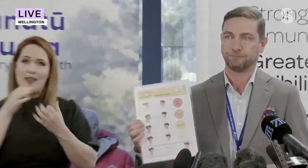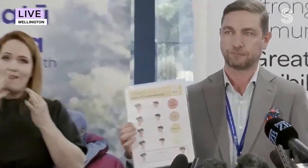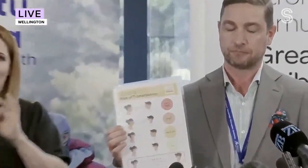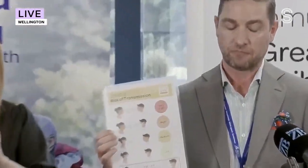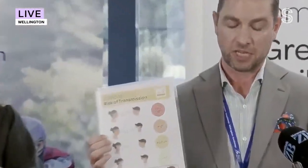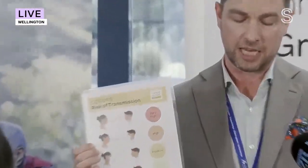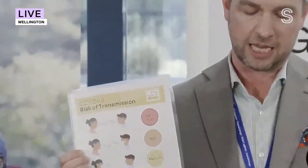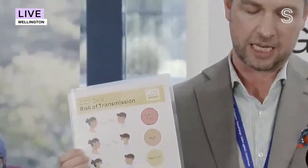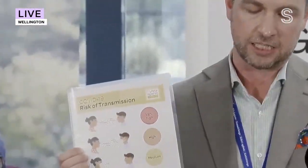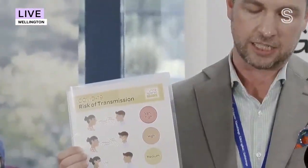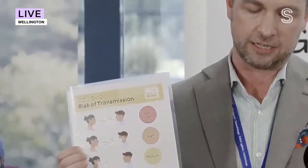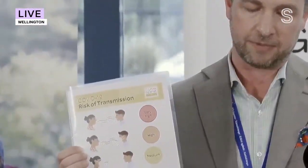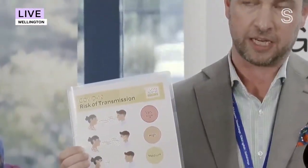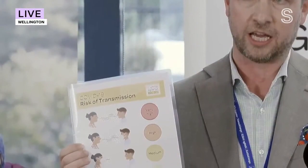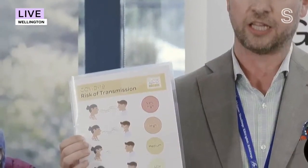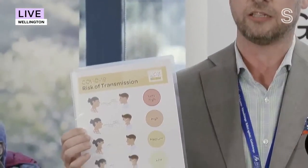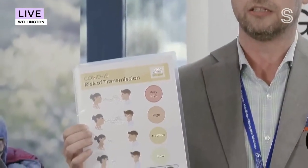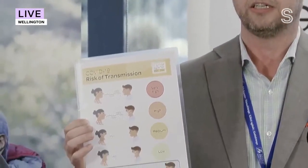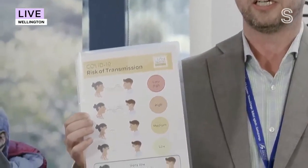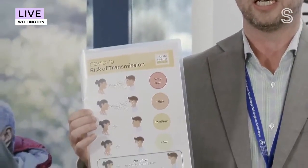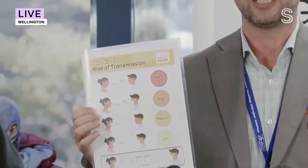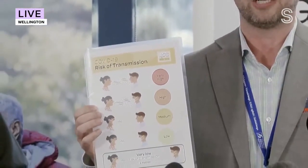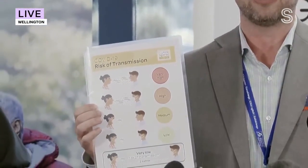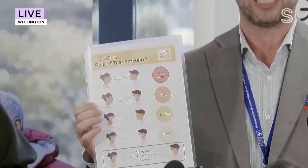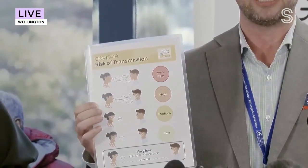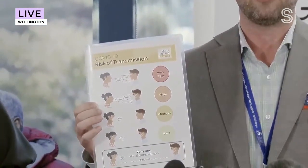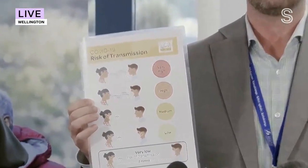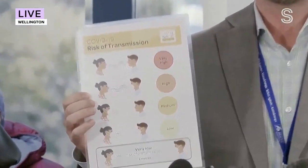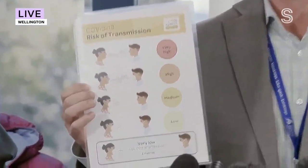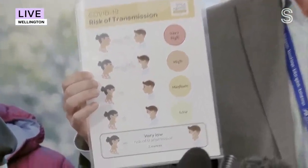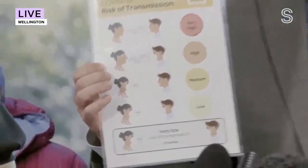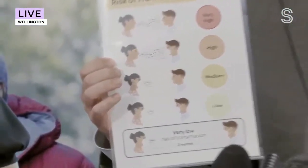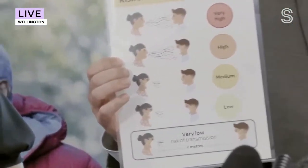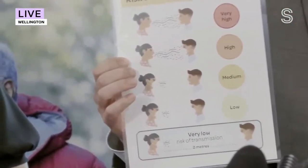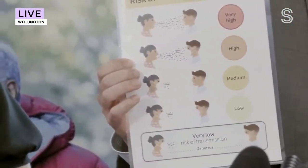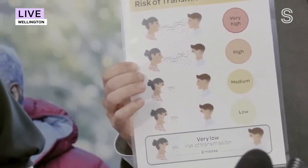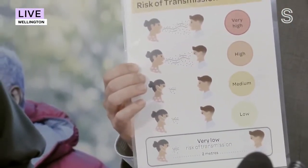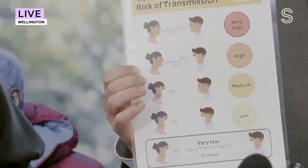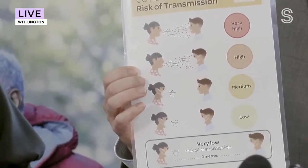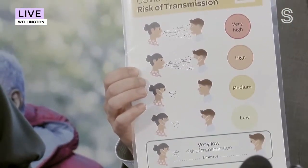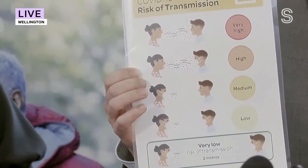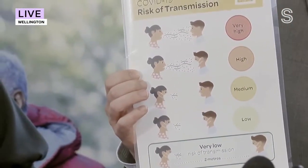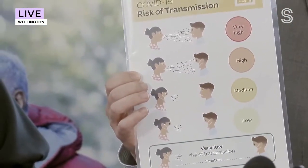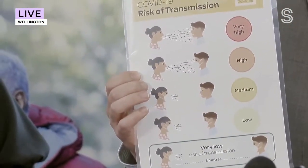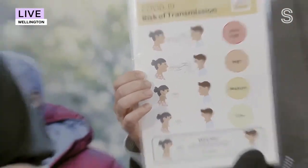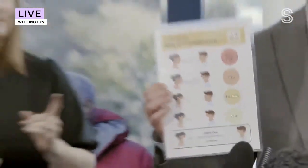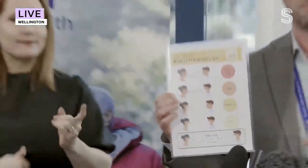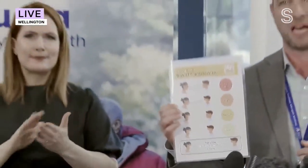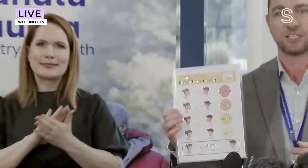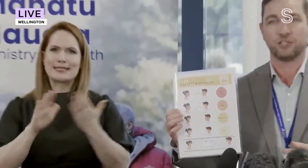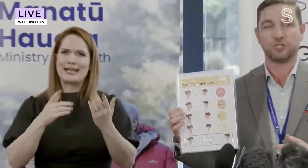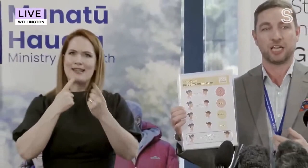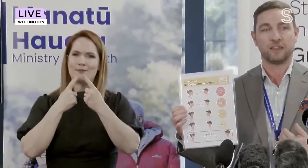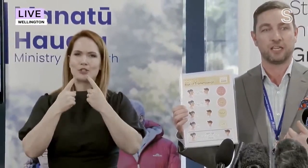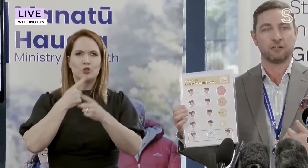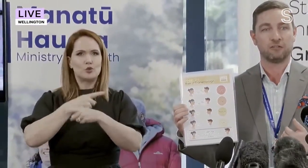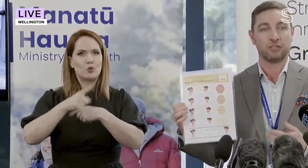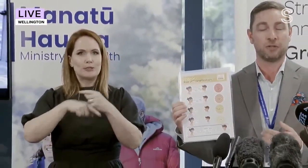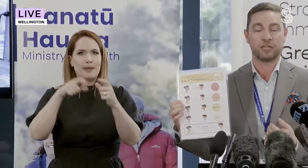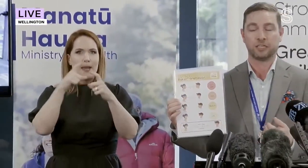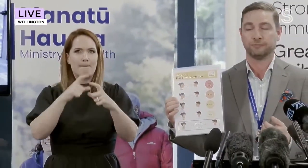media and other channels later, which really just makes the point about mask use